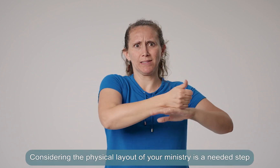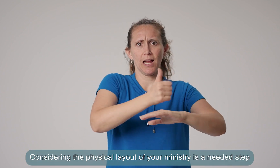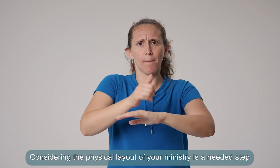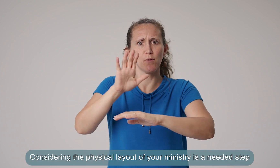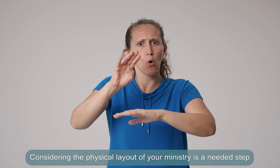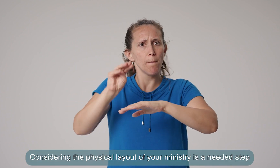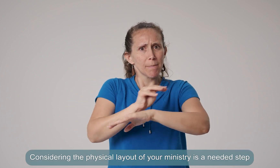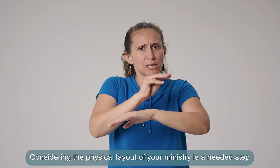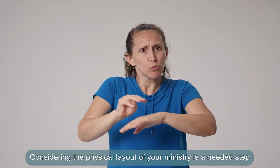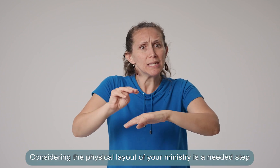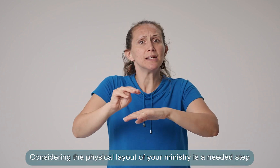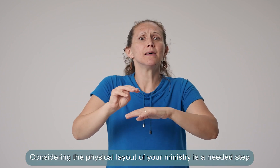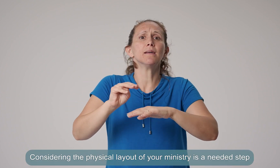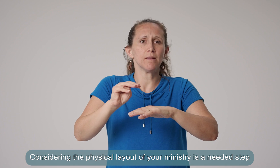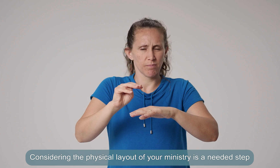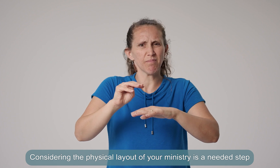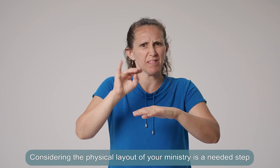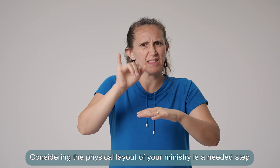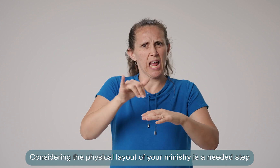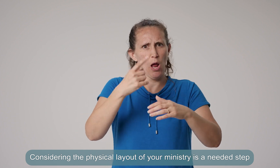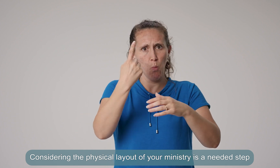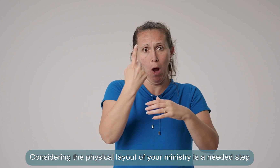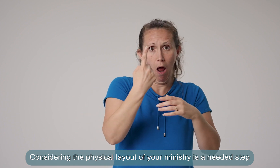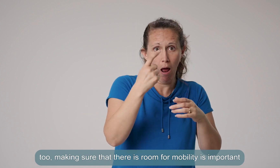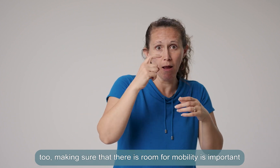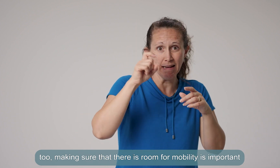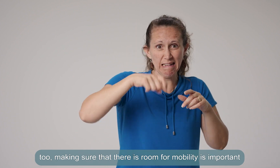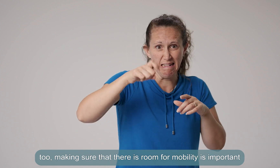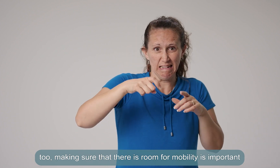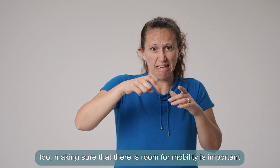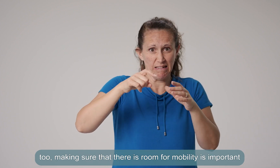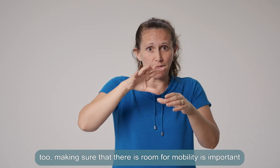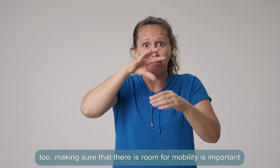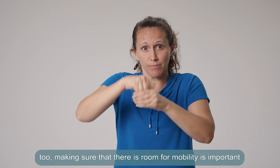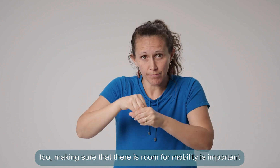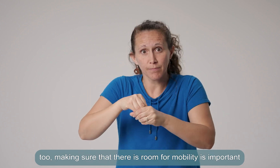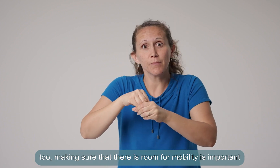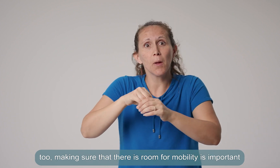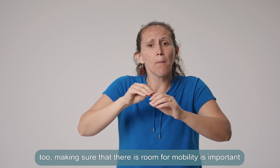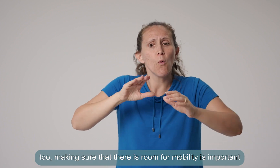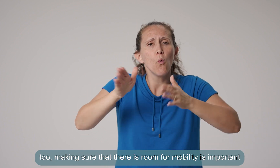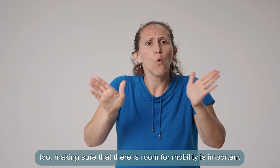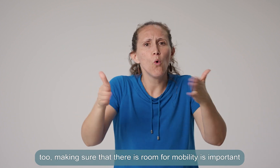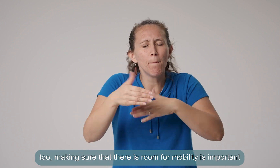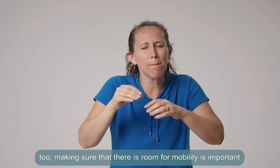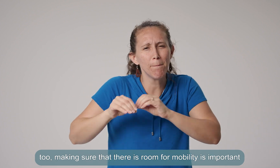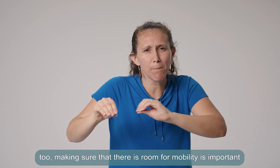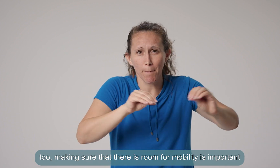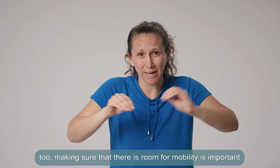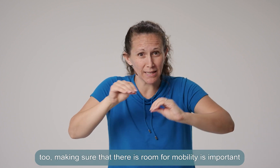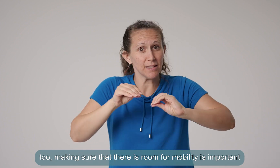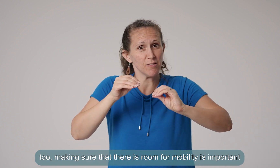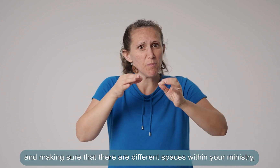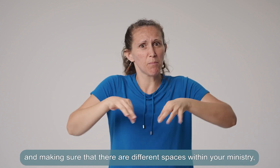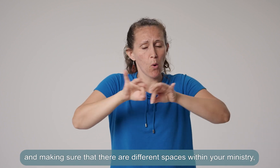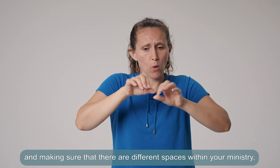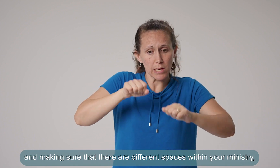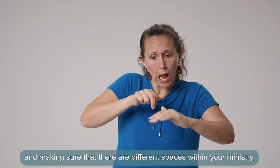Considering the physical layout of your ministry is a needed step too. Making sure that there is room for mobility is important, and making sure that